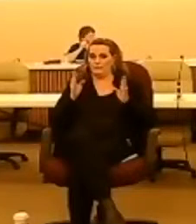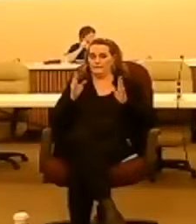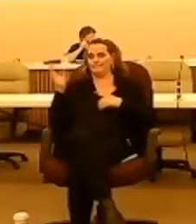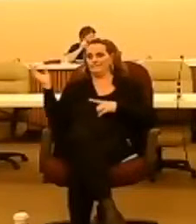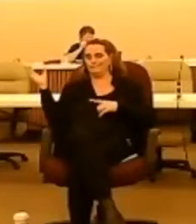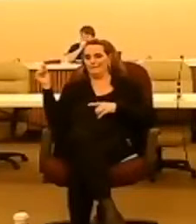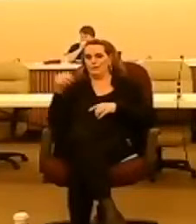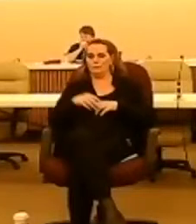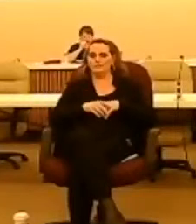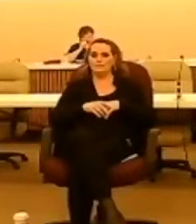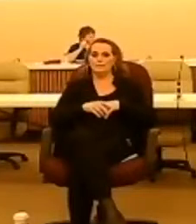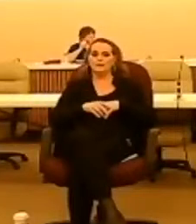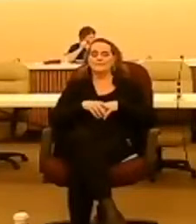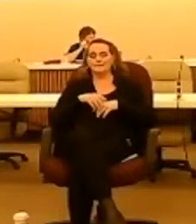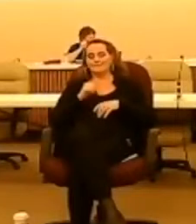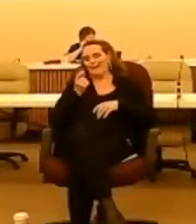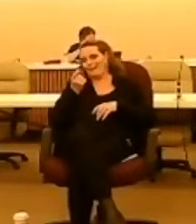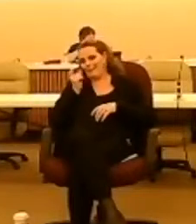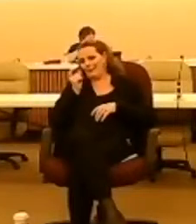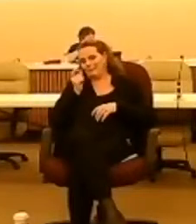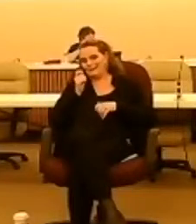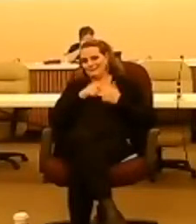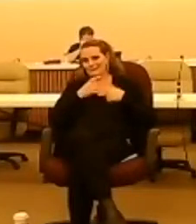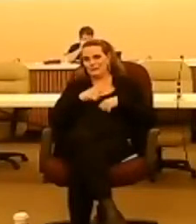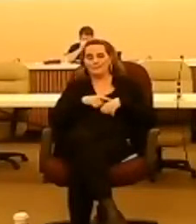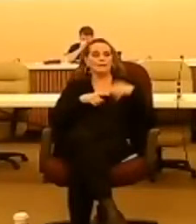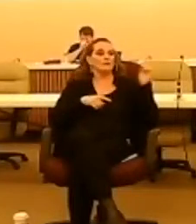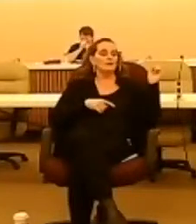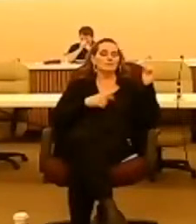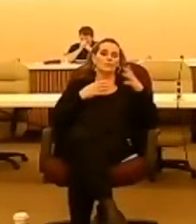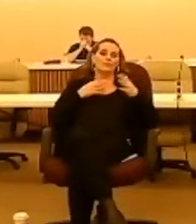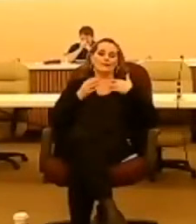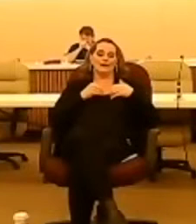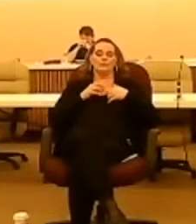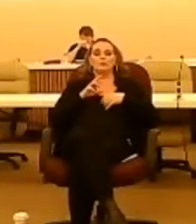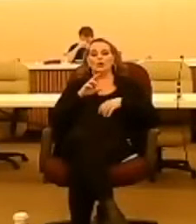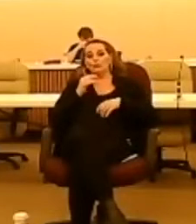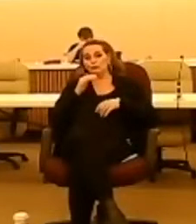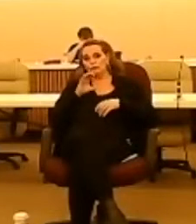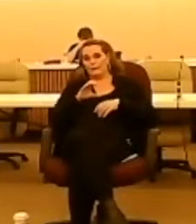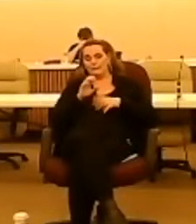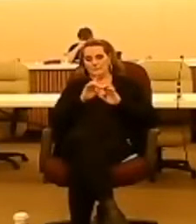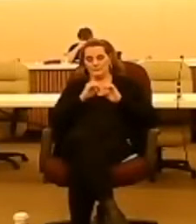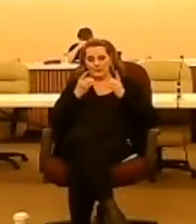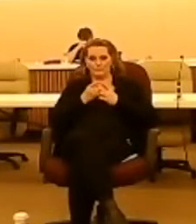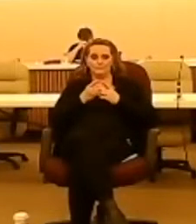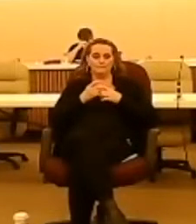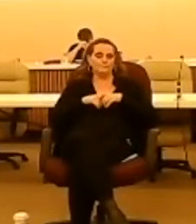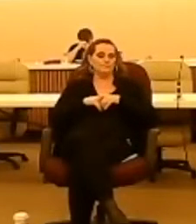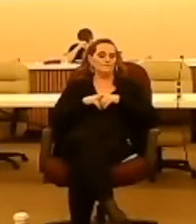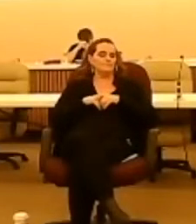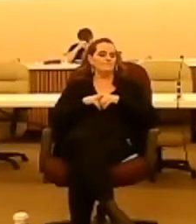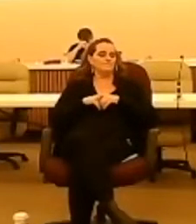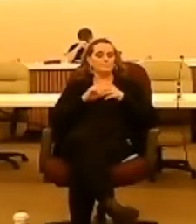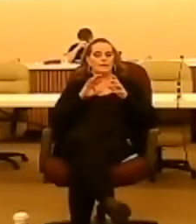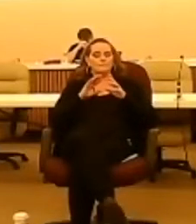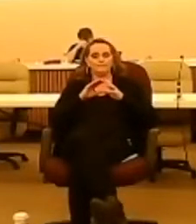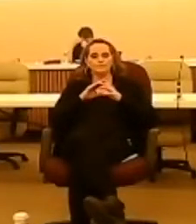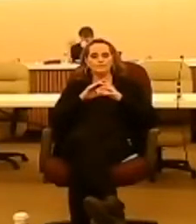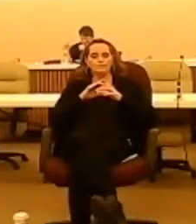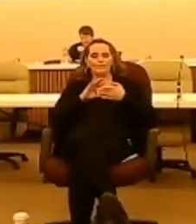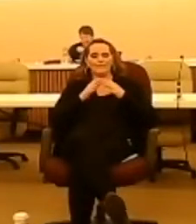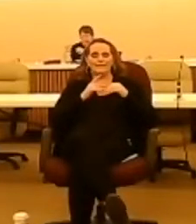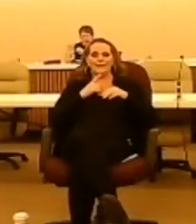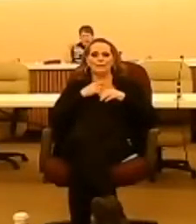Thanks. baby steps. Right? Yep. So anyways, the Recreation Department, the town staff constructed a new ninja